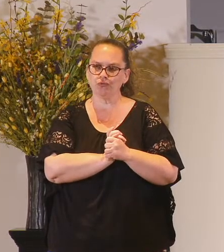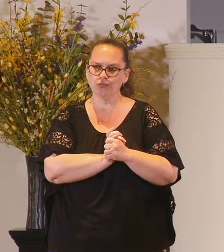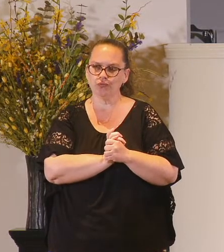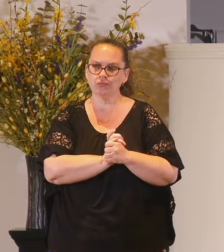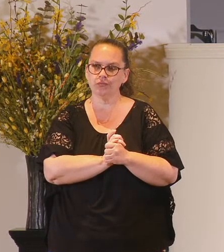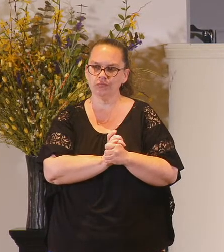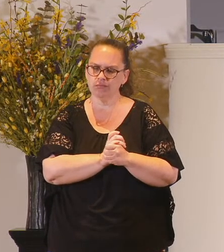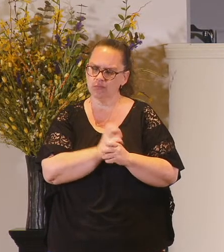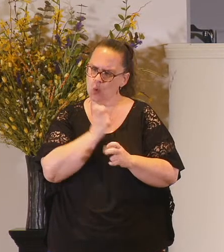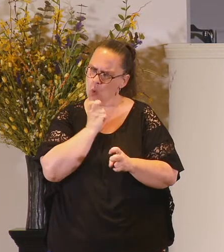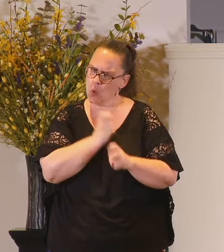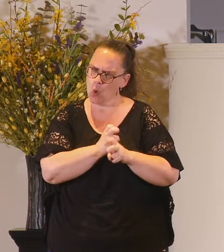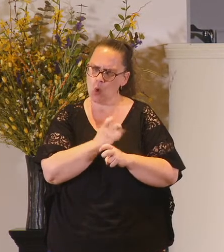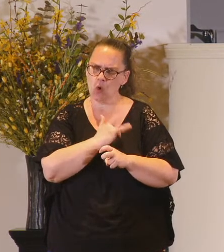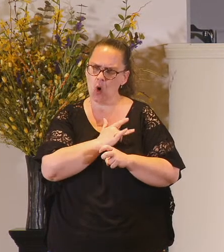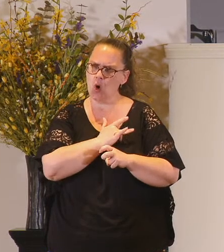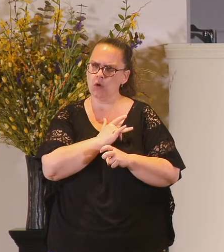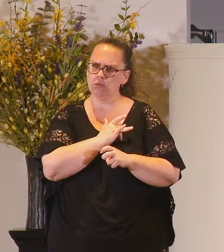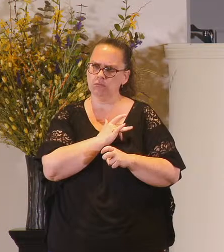They have hard hearts.